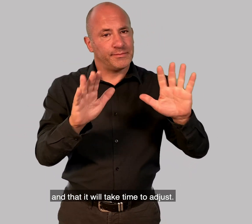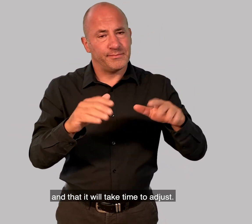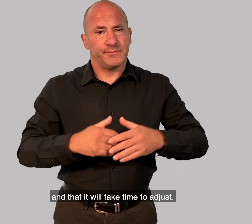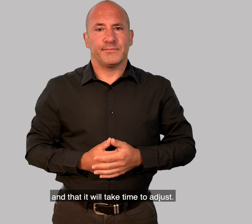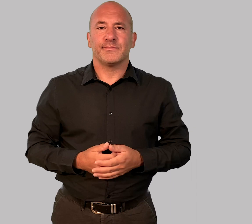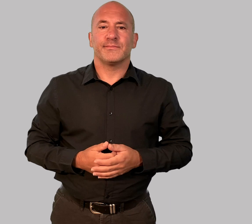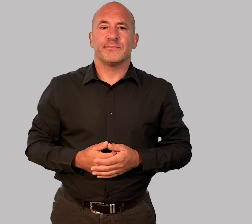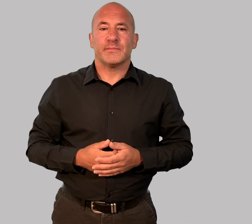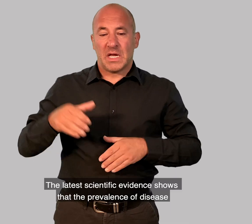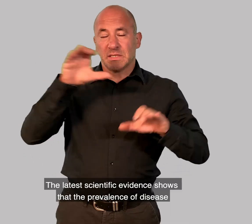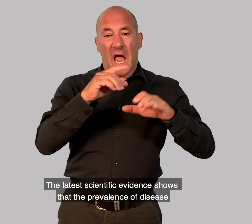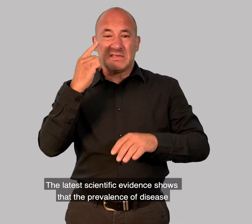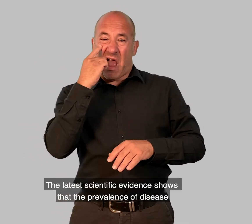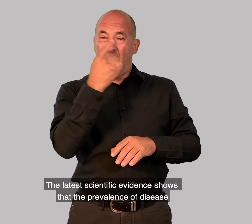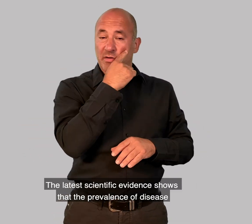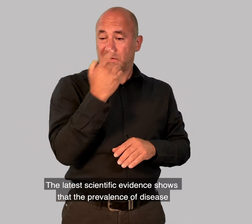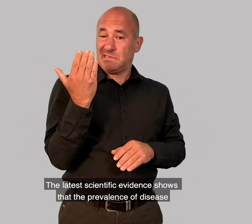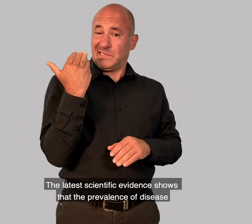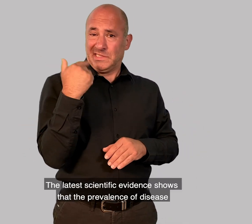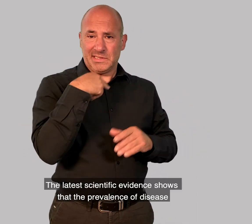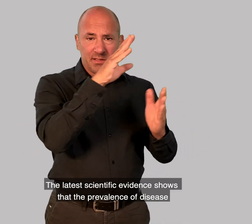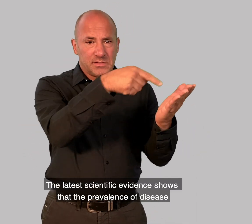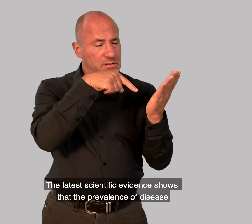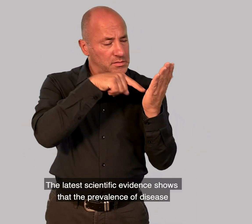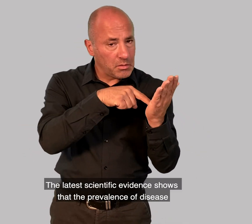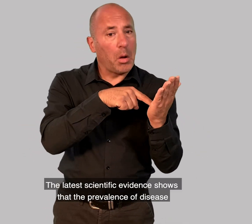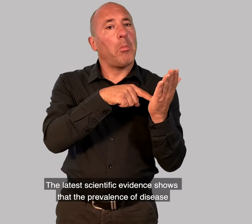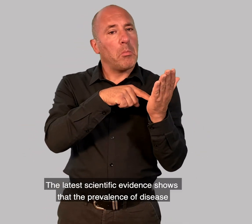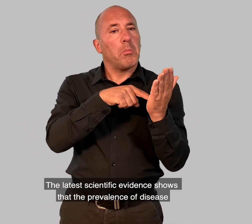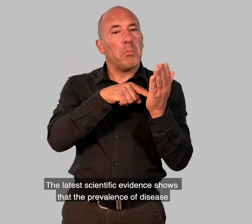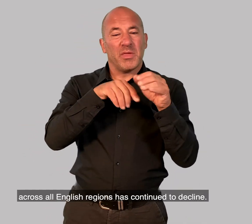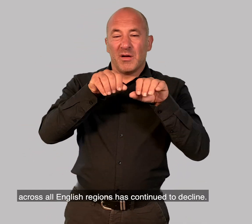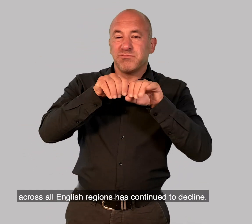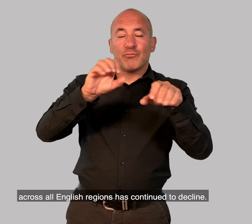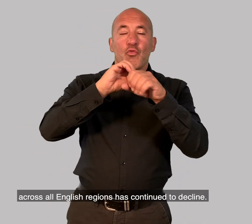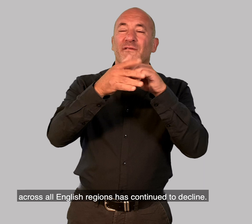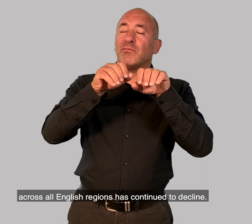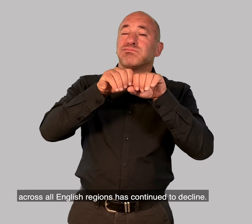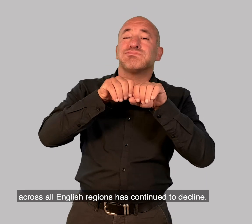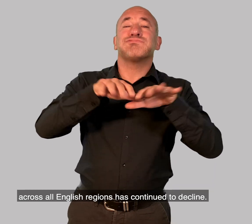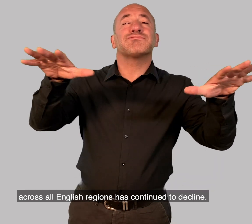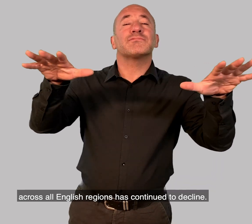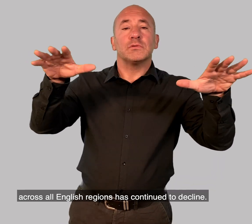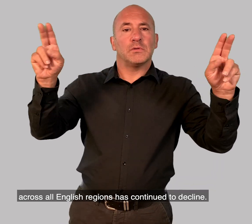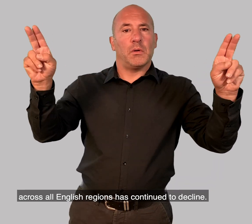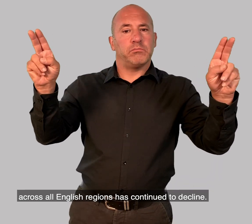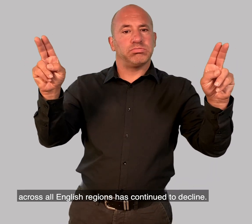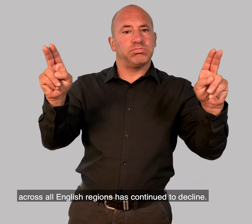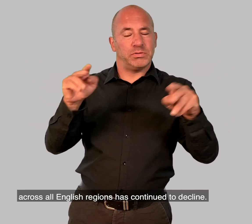The latest scientific evidence shows that the prevalence of disease across all English regions has